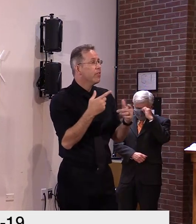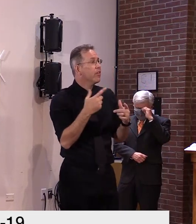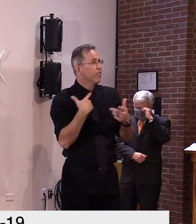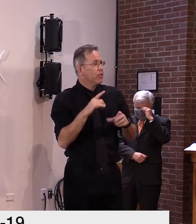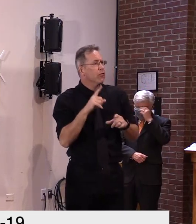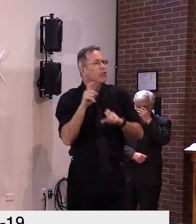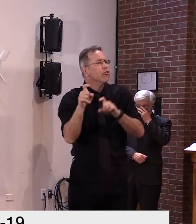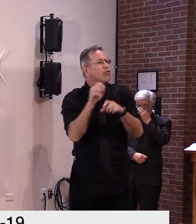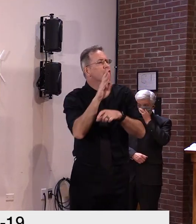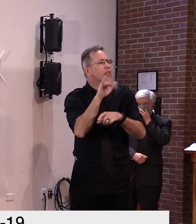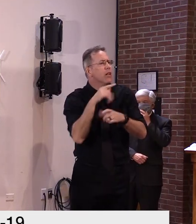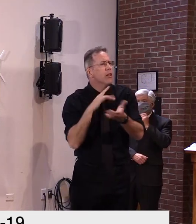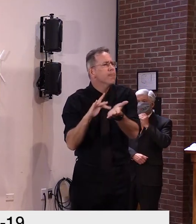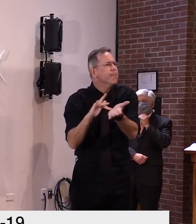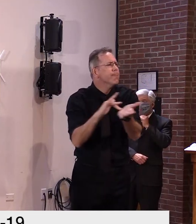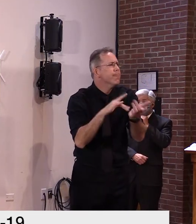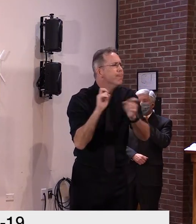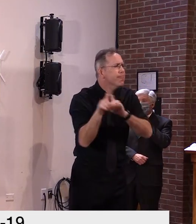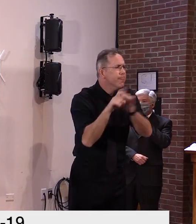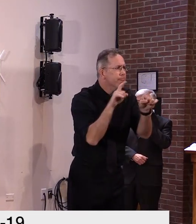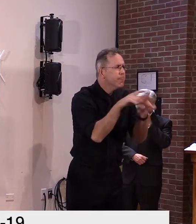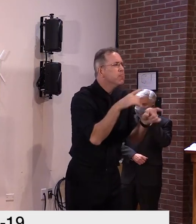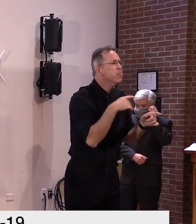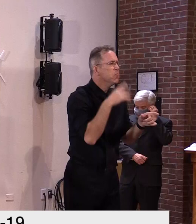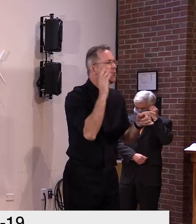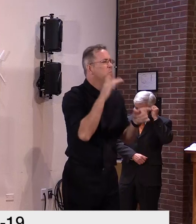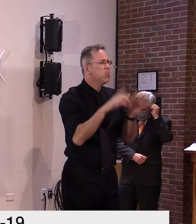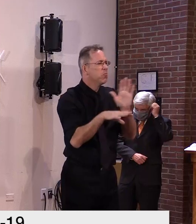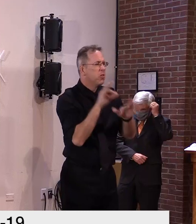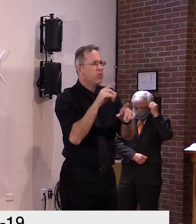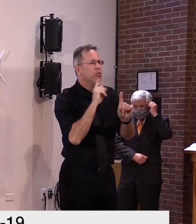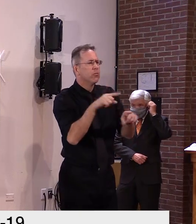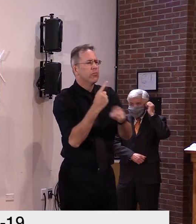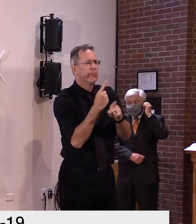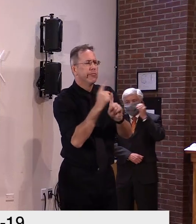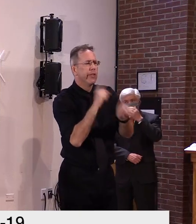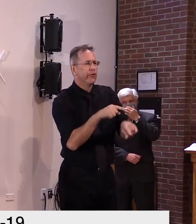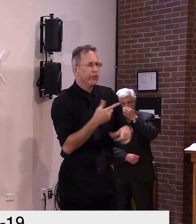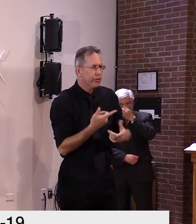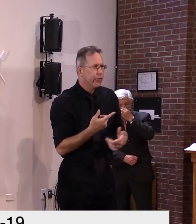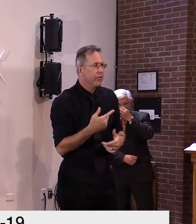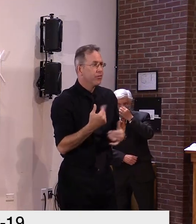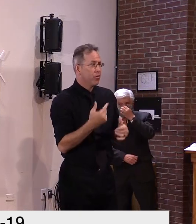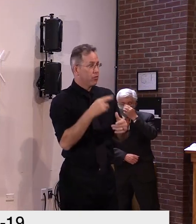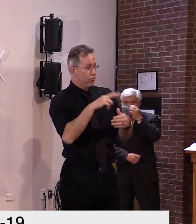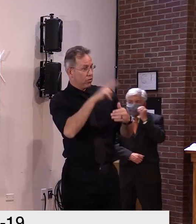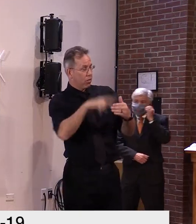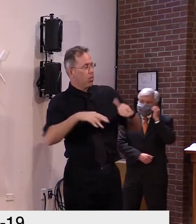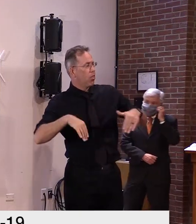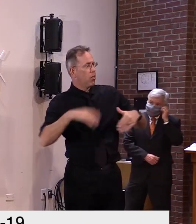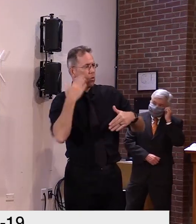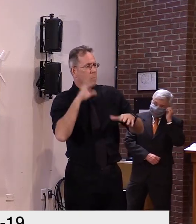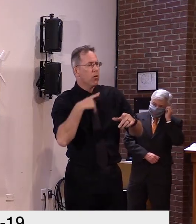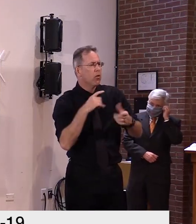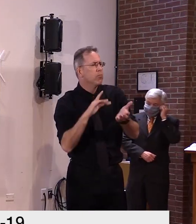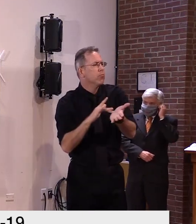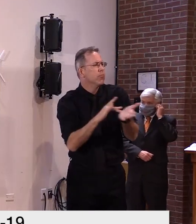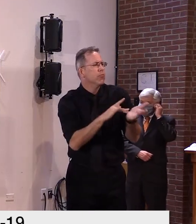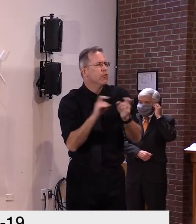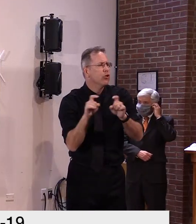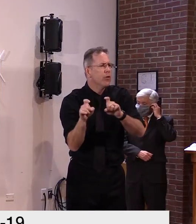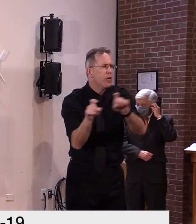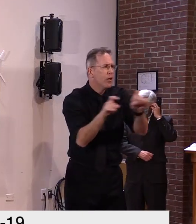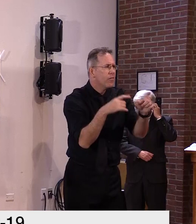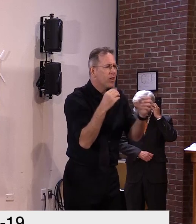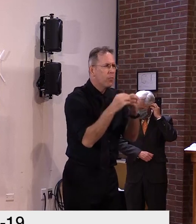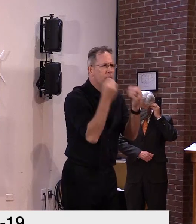and that will probably be reported. I don't know what the results of the survey, that's why I'm not giving you any more information.